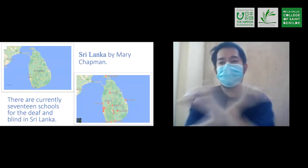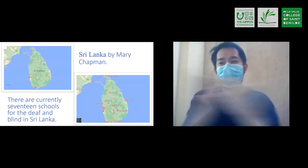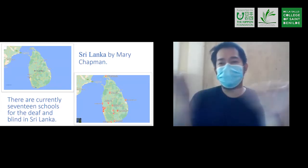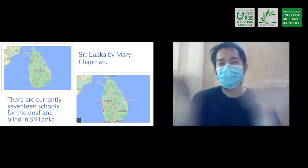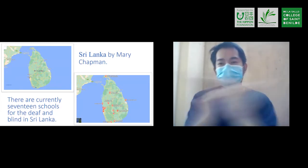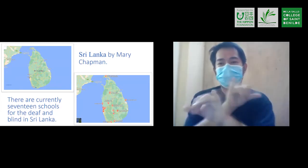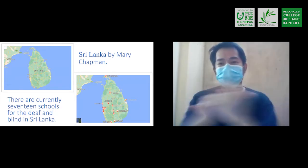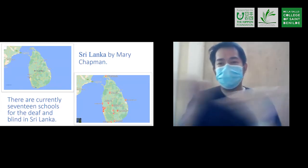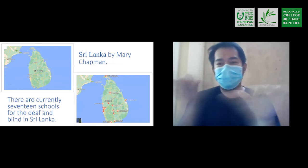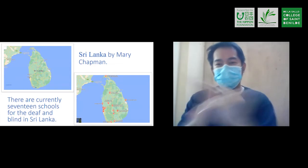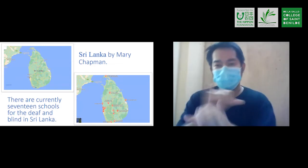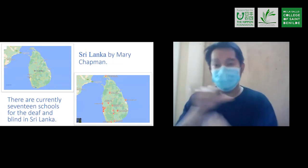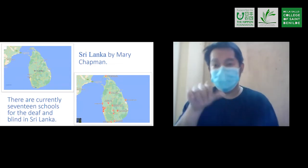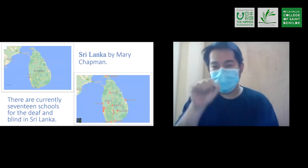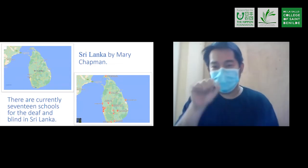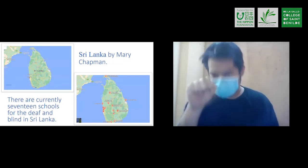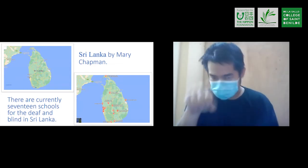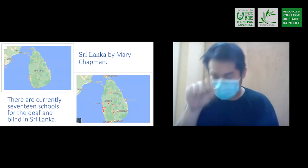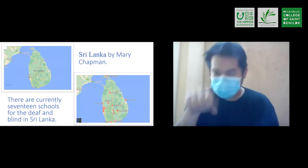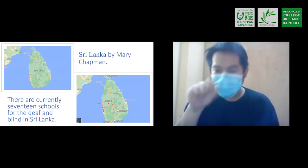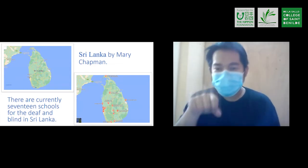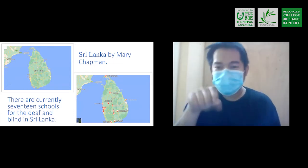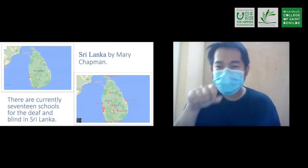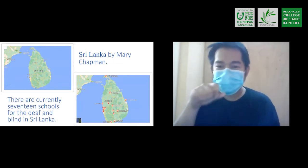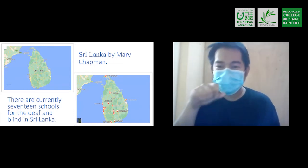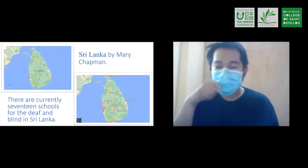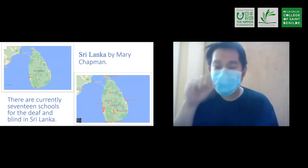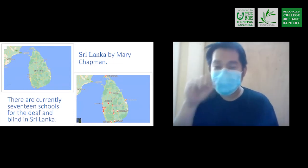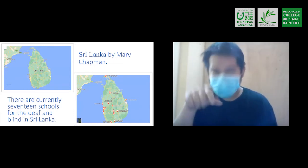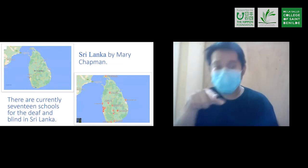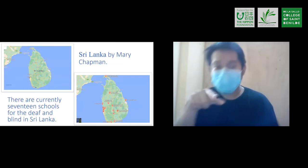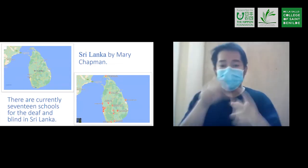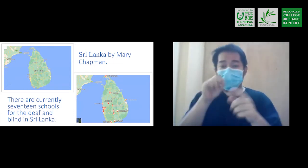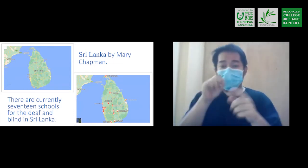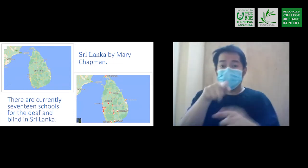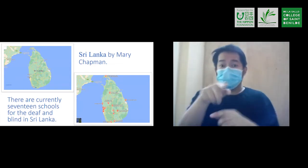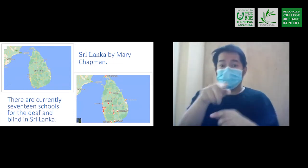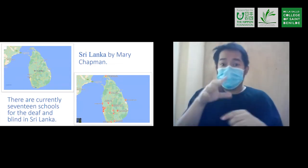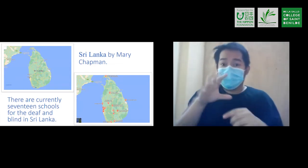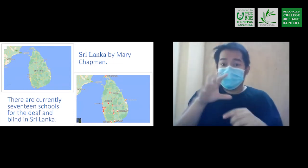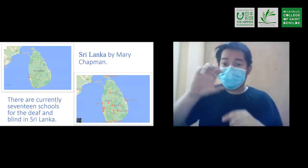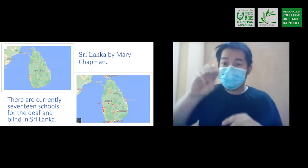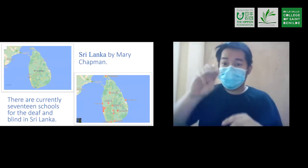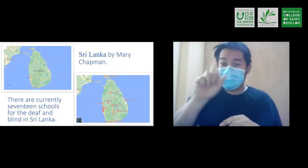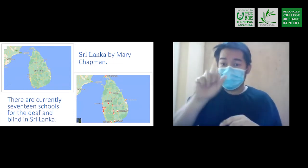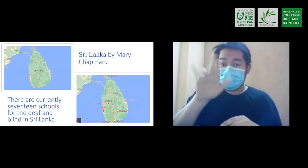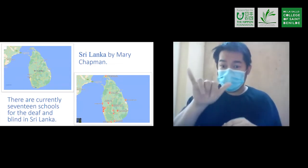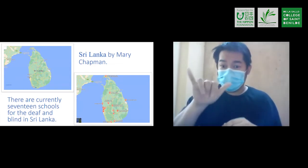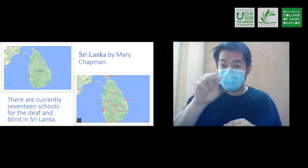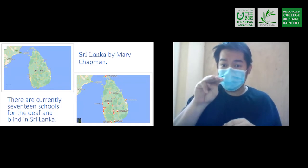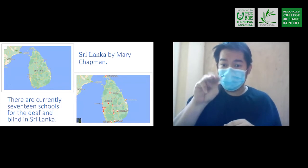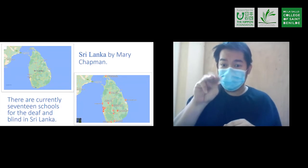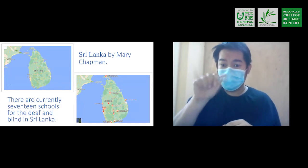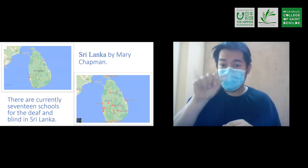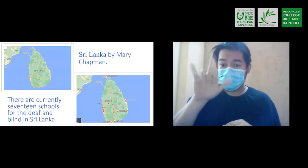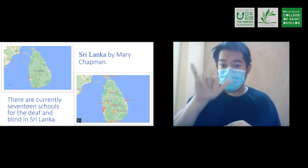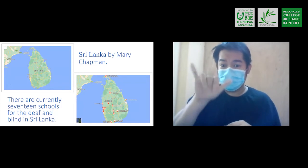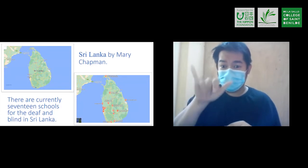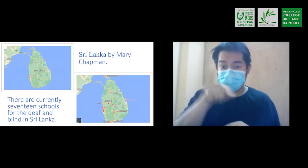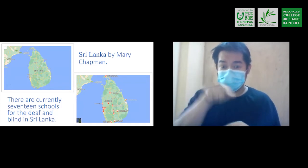And just like in Mindanao, they have virtually the same culture and believe in spirits and ghosts.